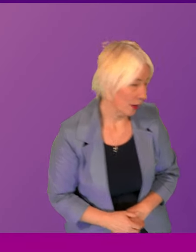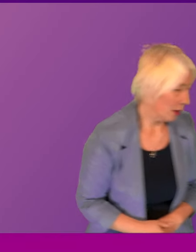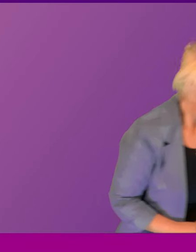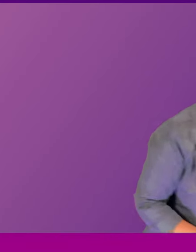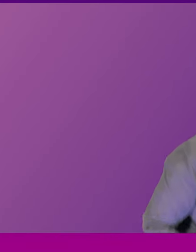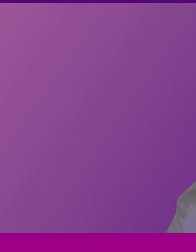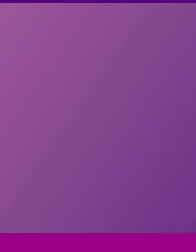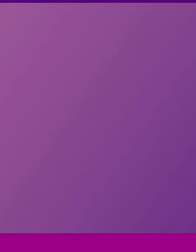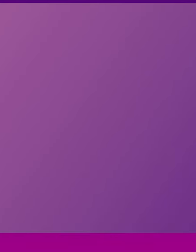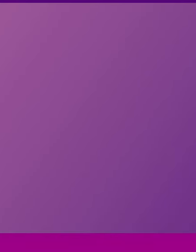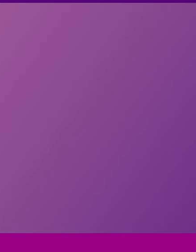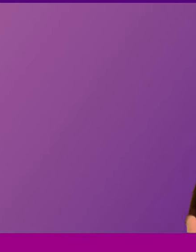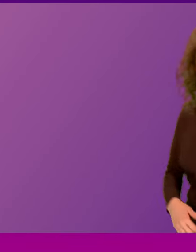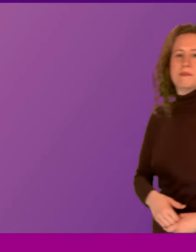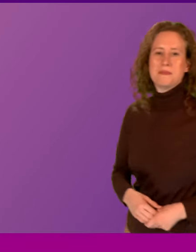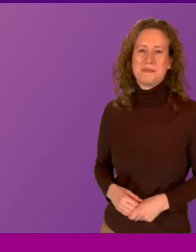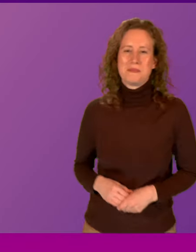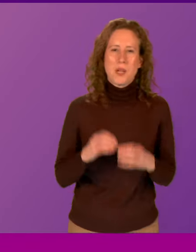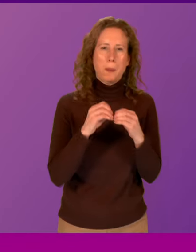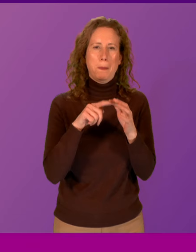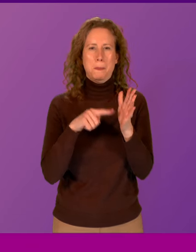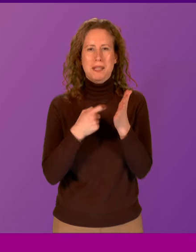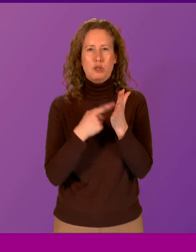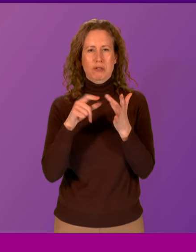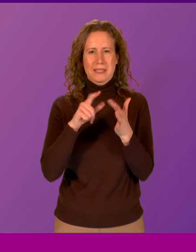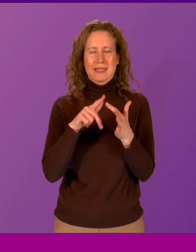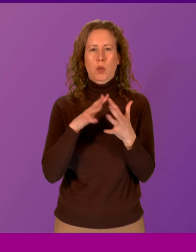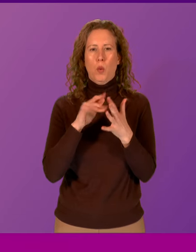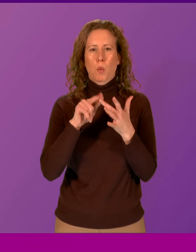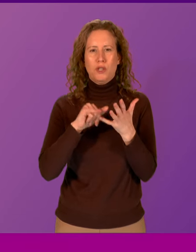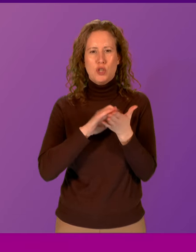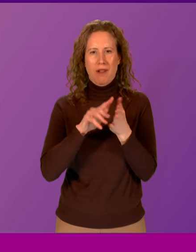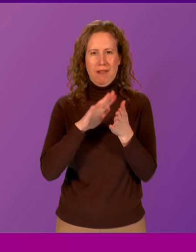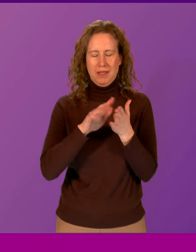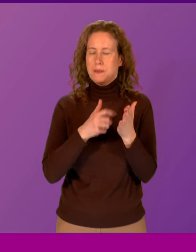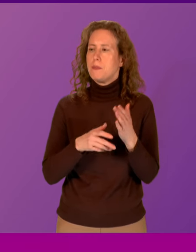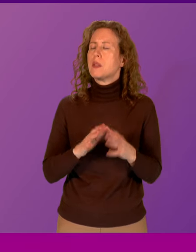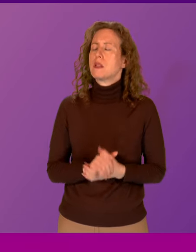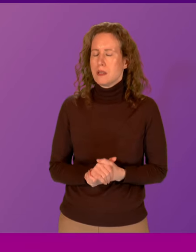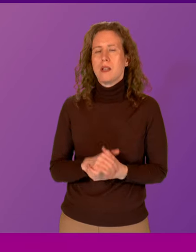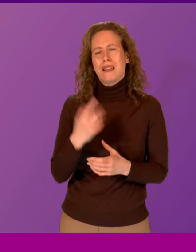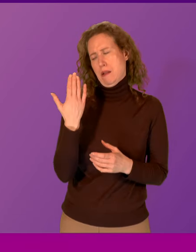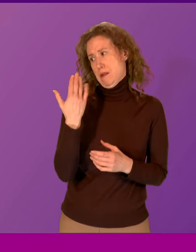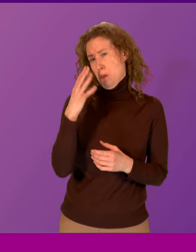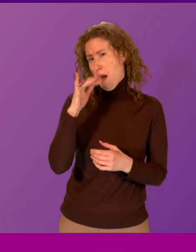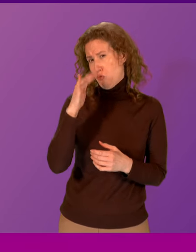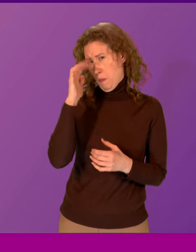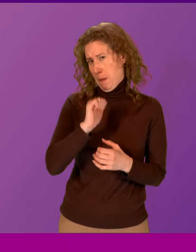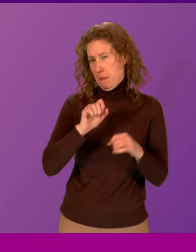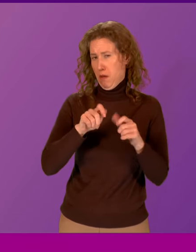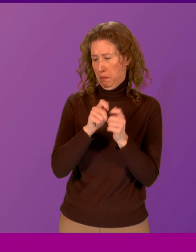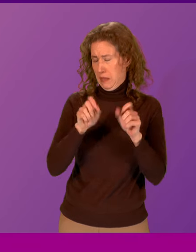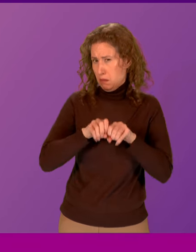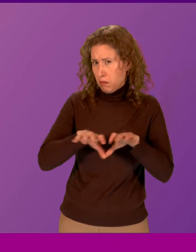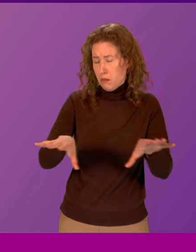Beatrice Wishart. Thank you, presiding officer. The First Minister may recall media coverage of the eye-watering quote of